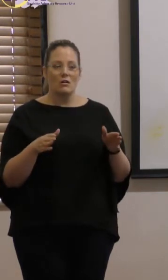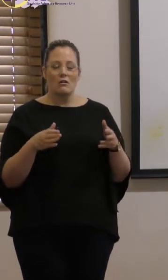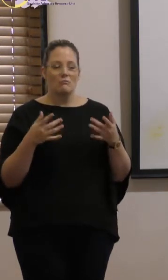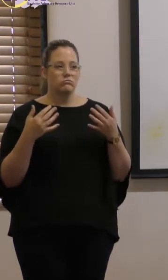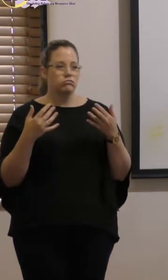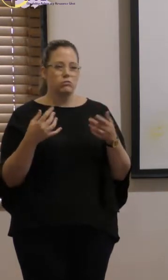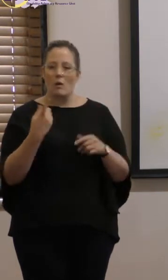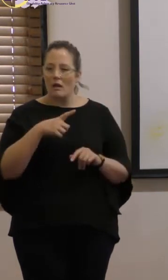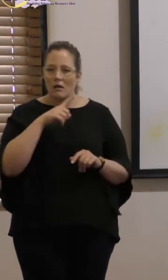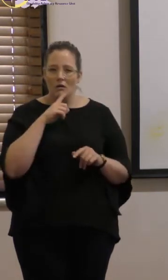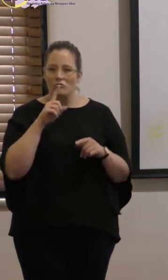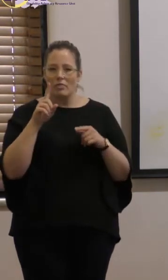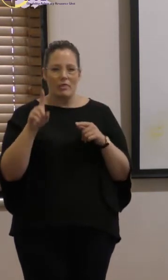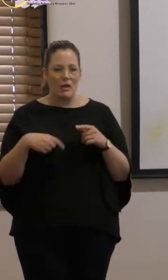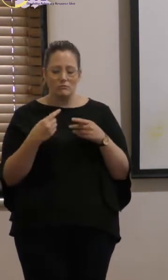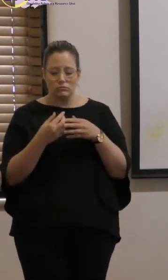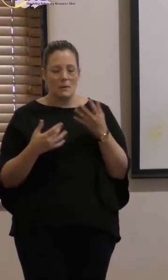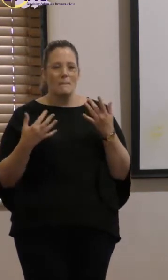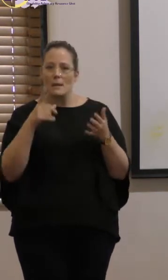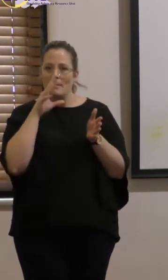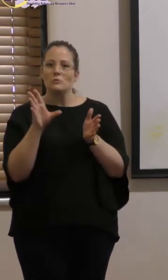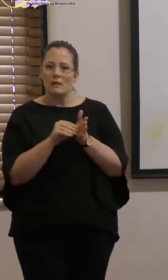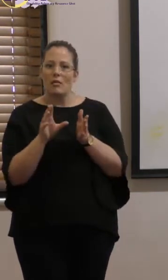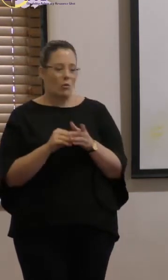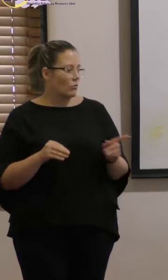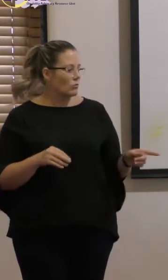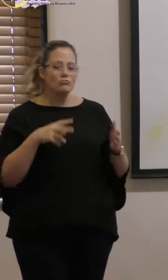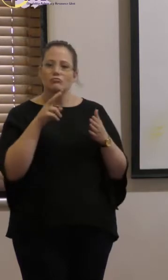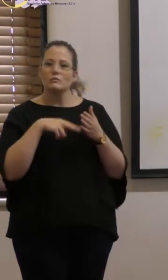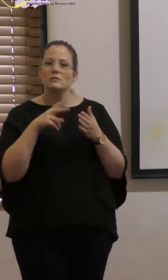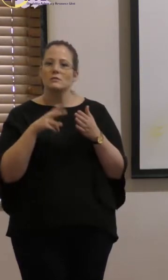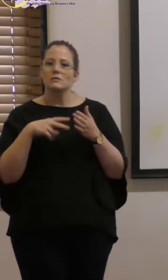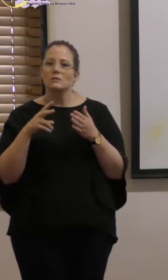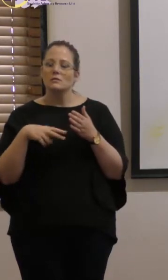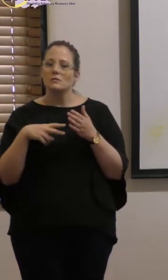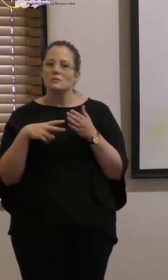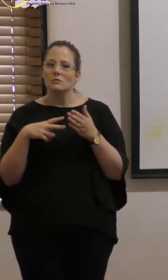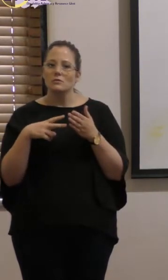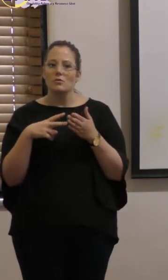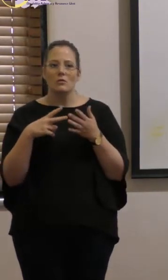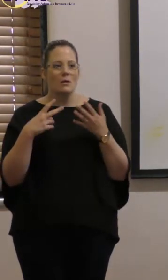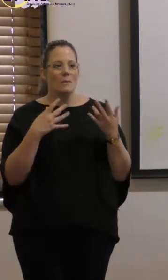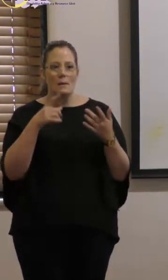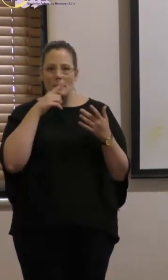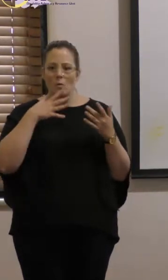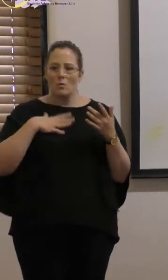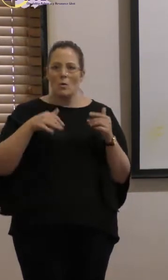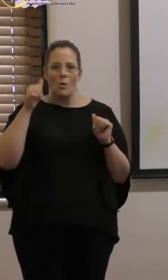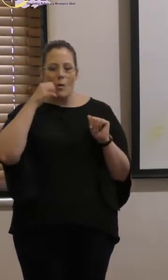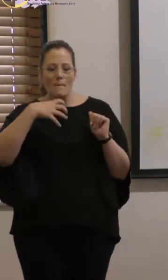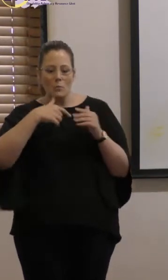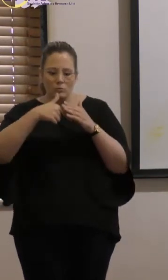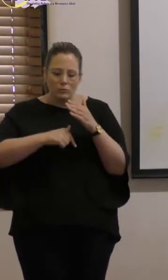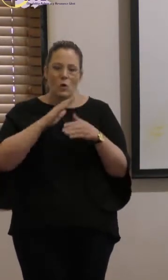thousands of downloads of it. So that's a really positive thing. There's obviously a real thirst to know more about inclusive